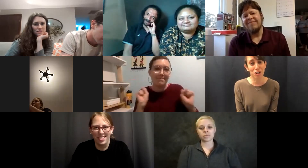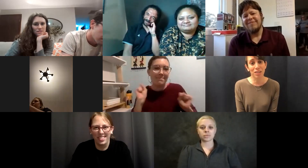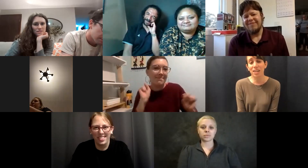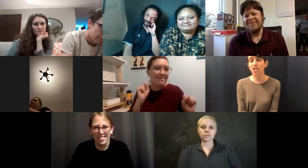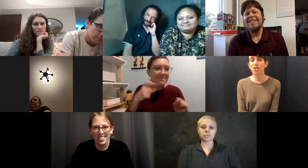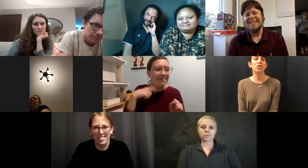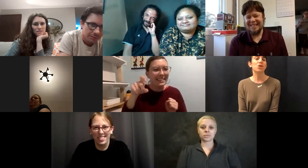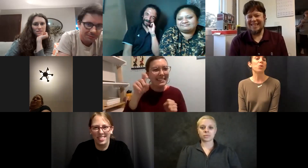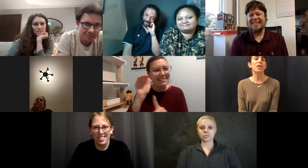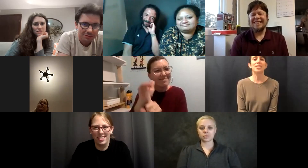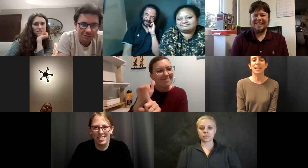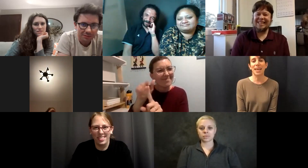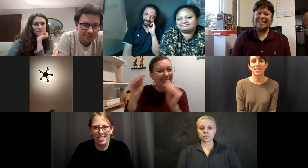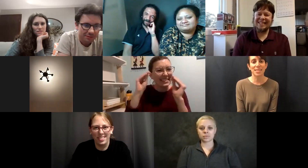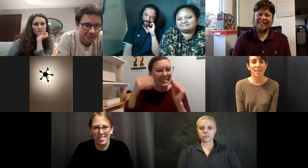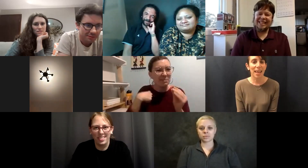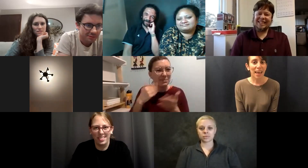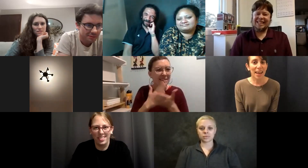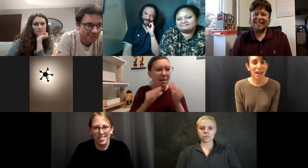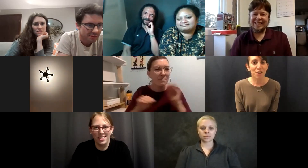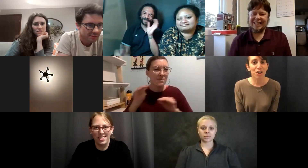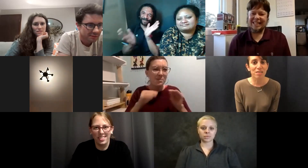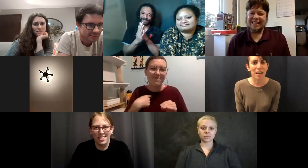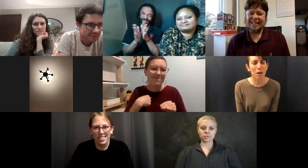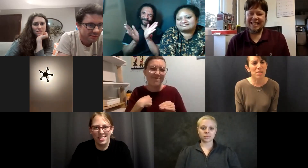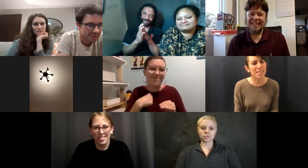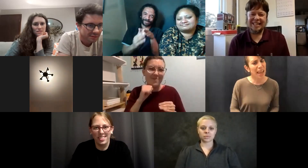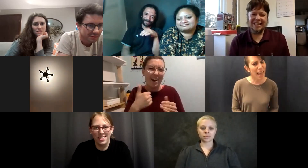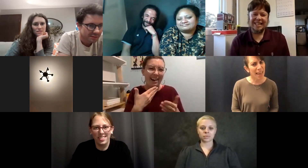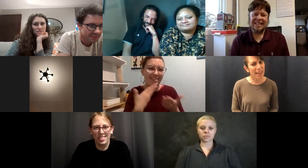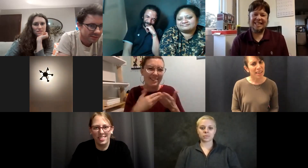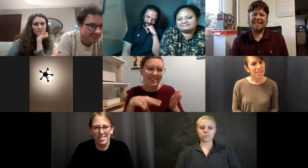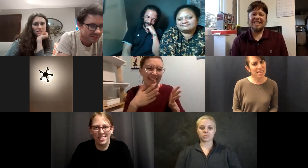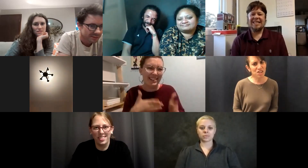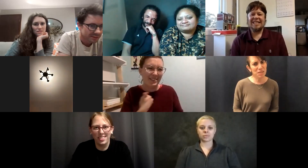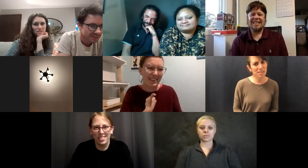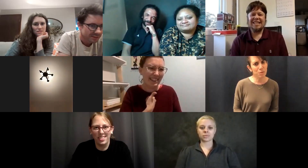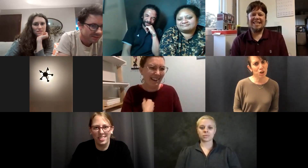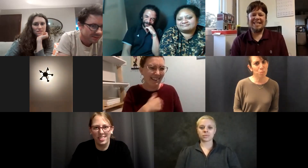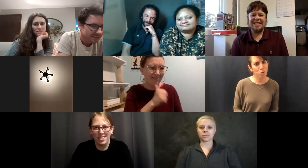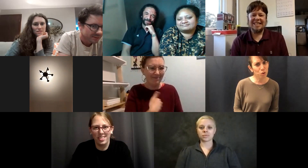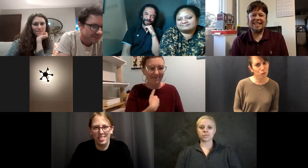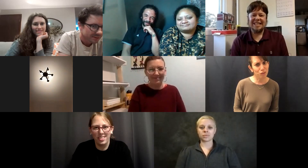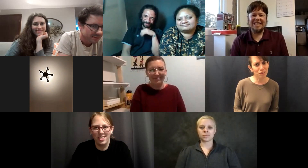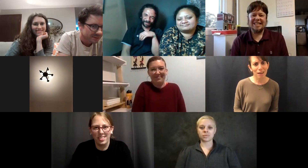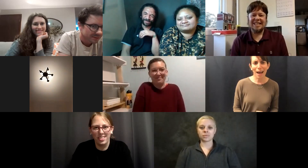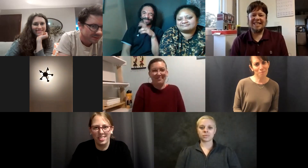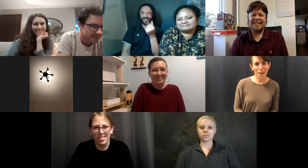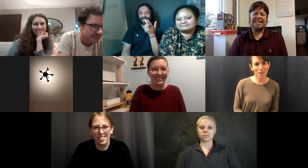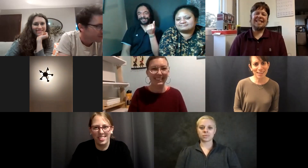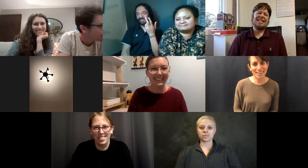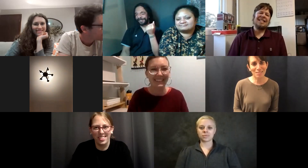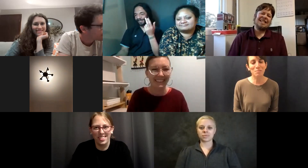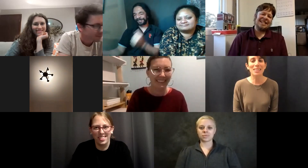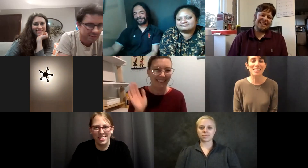miss her a lot. She was always dancing and having a good time. I would say, hey, teach me some of your moves. I'm not